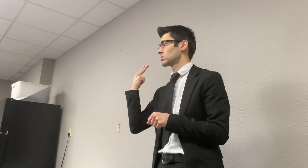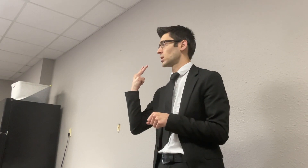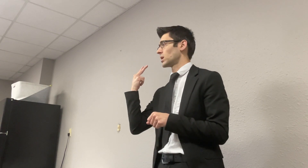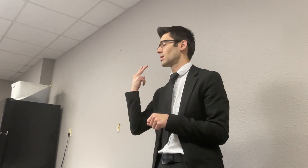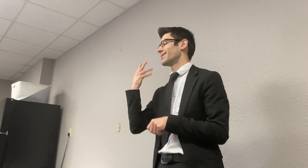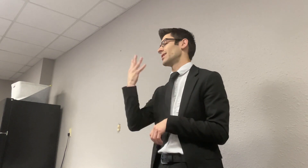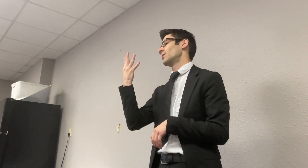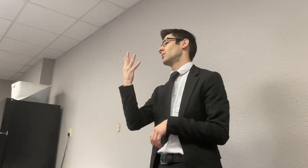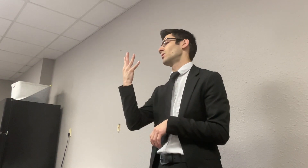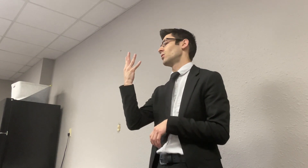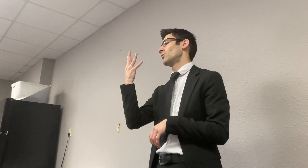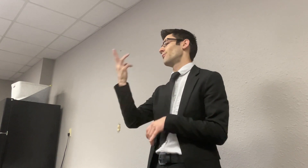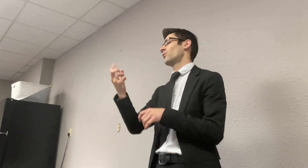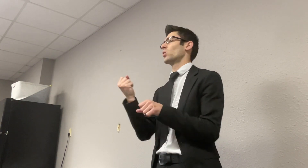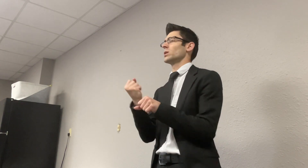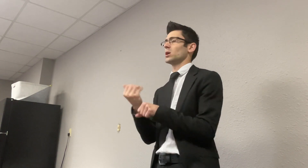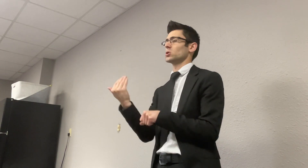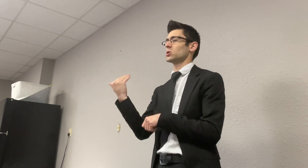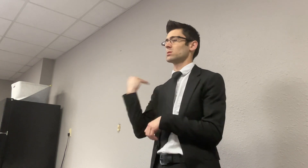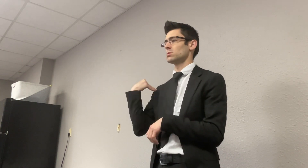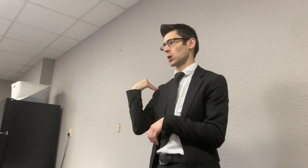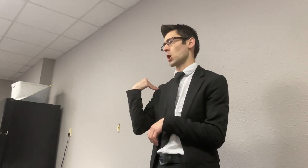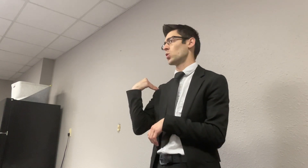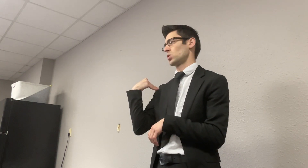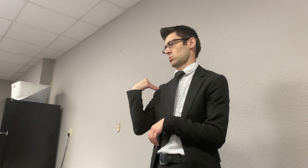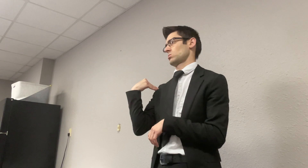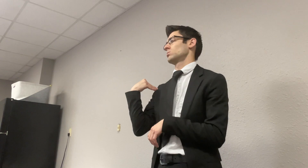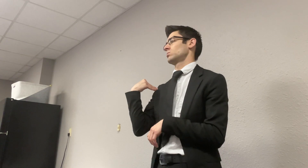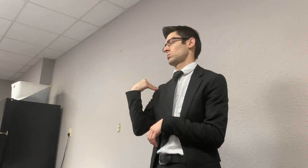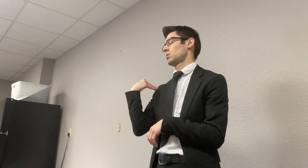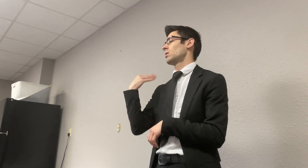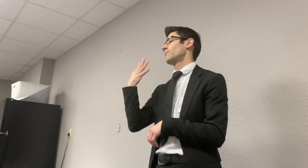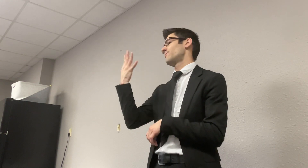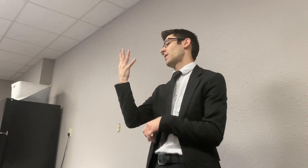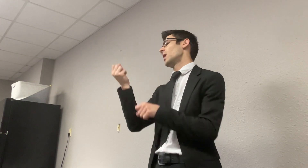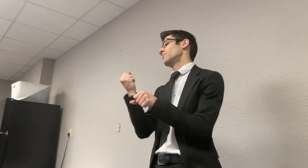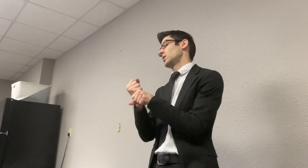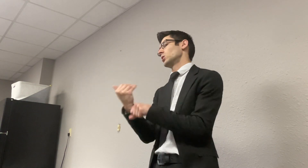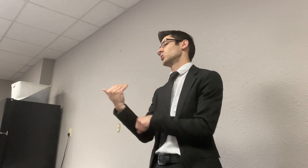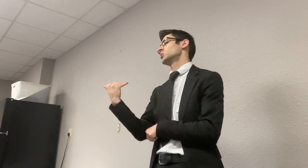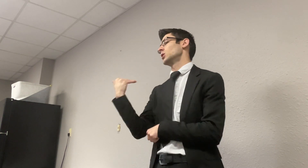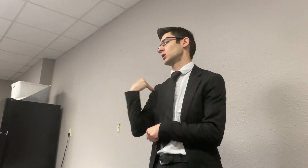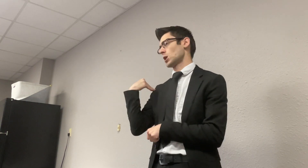Okay? And then 4 years ago, 5 years ago,